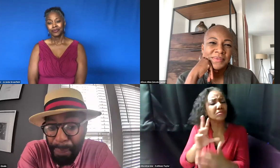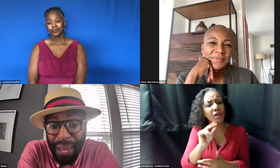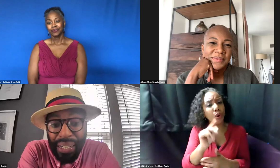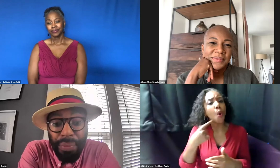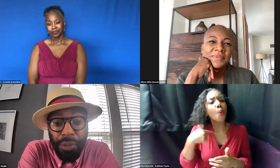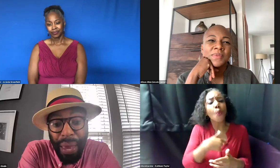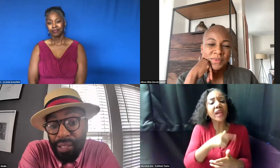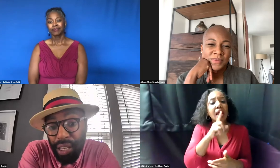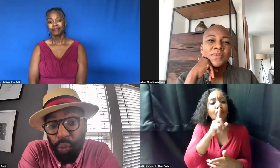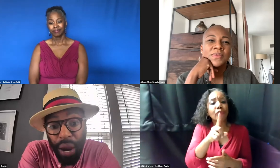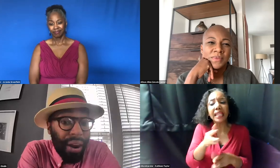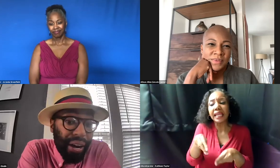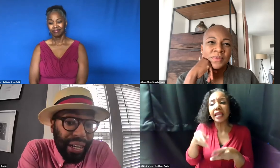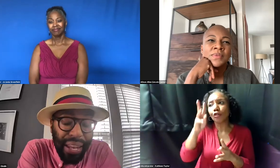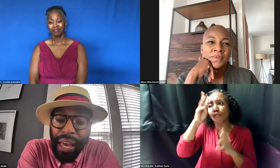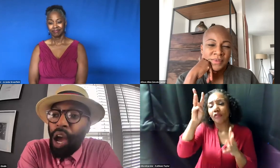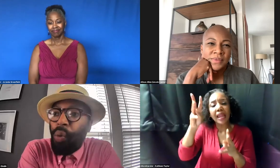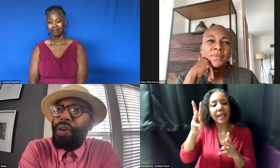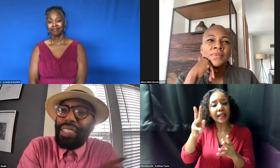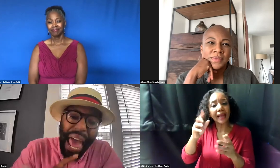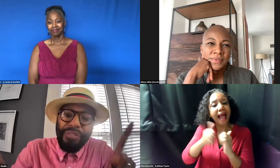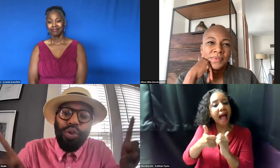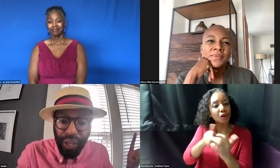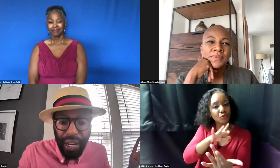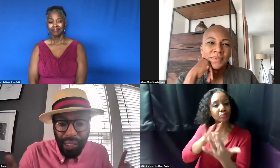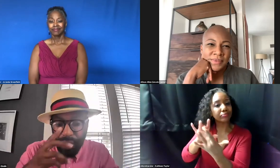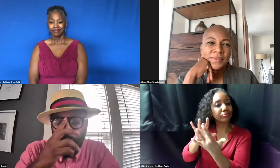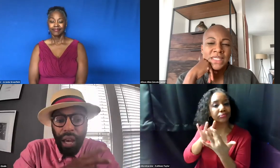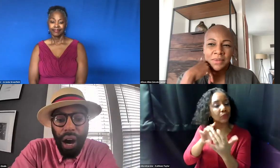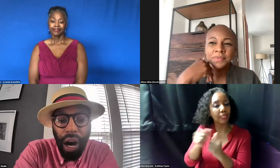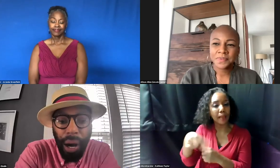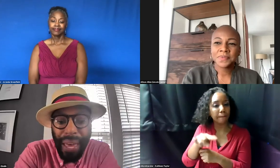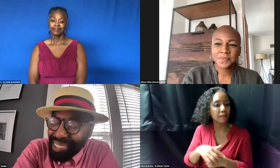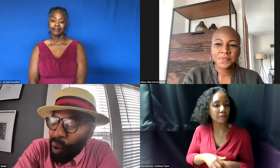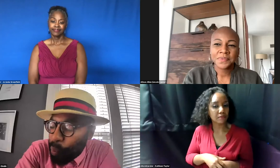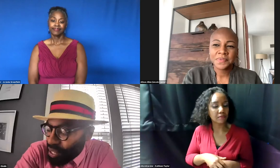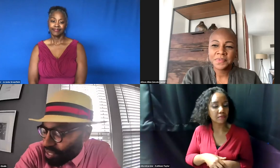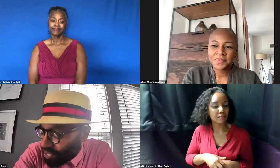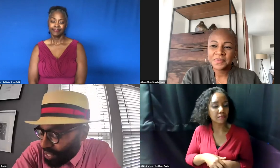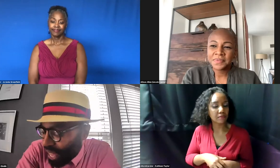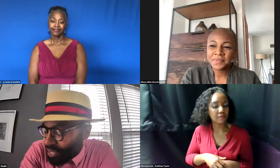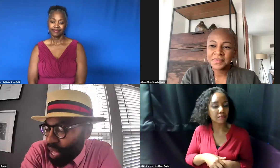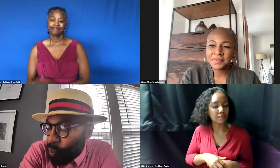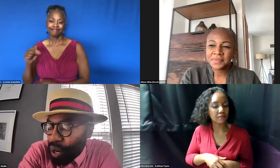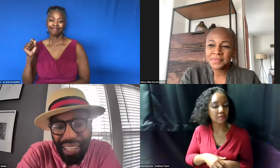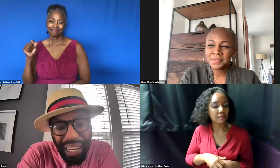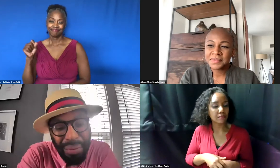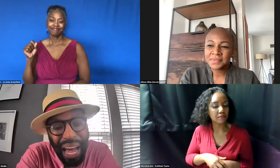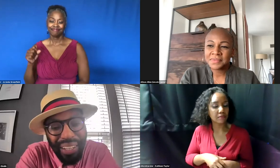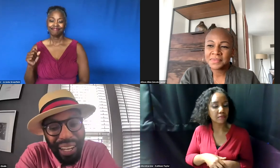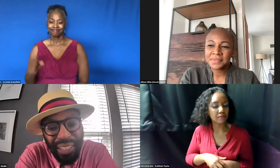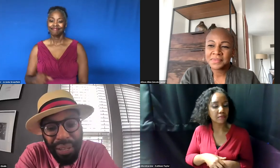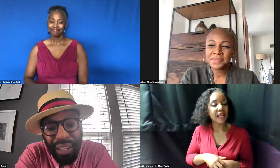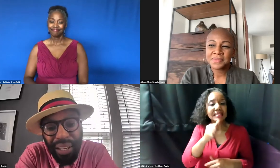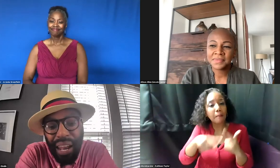us not embedding them in spaces where they're connect, like where there's an avenue for connection. Yeah. And it's not what you're telling, like it's not what you're telling them, it's